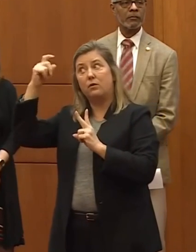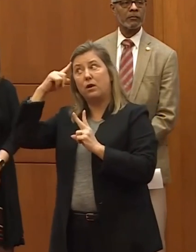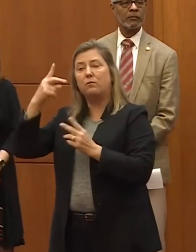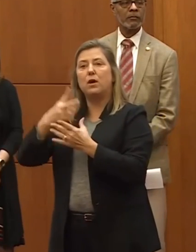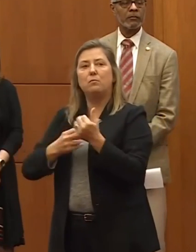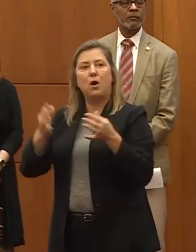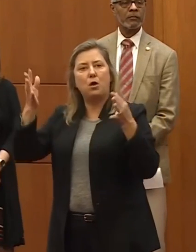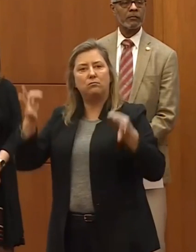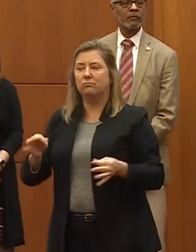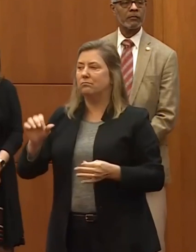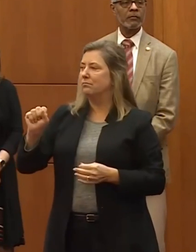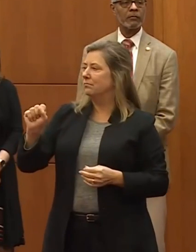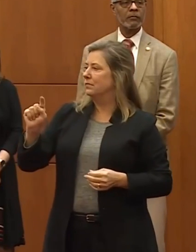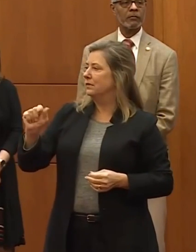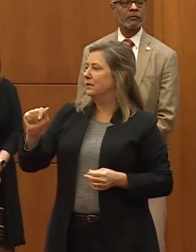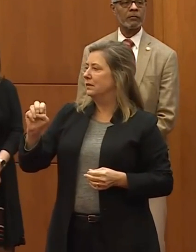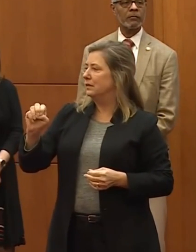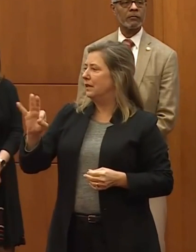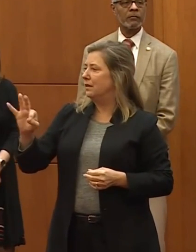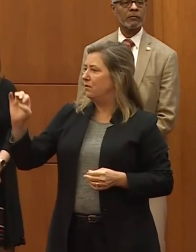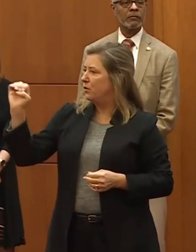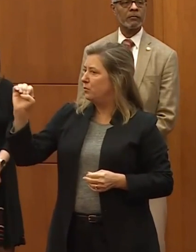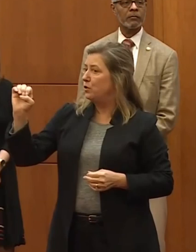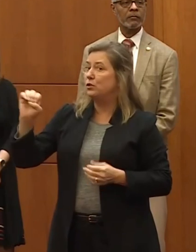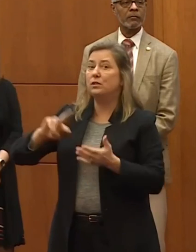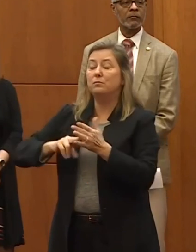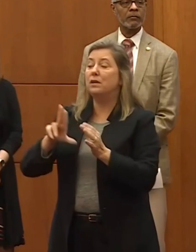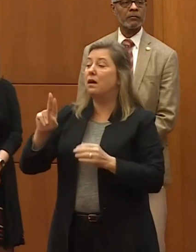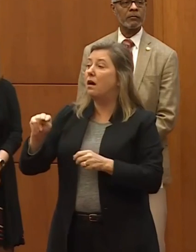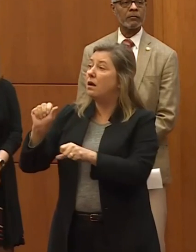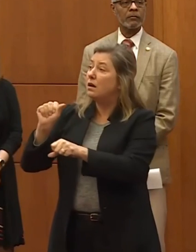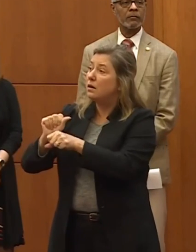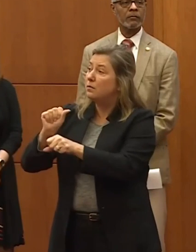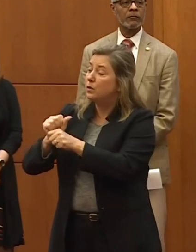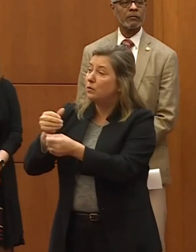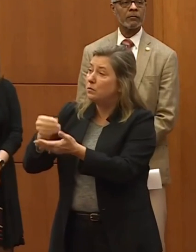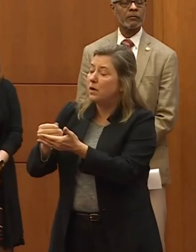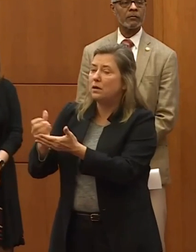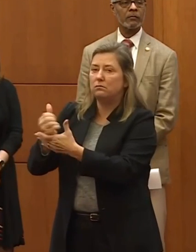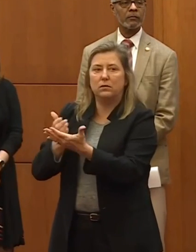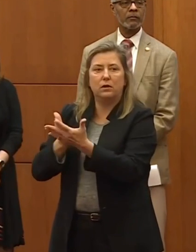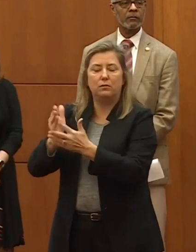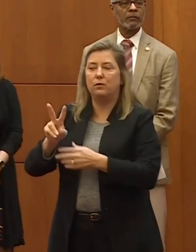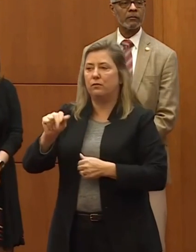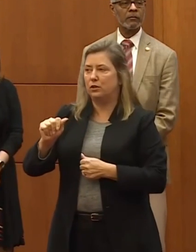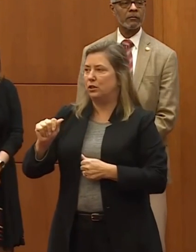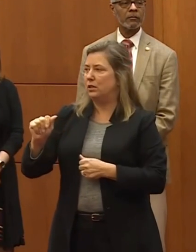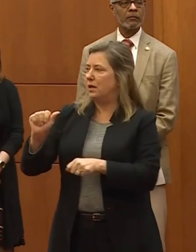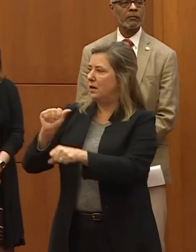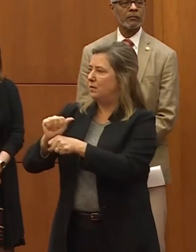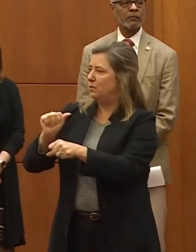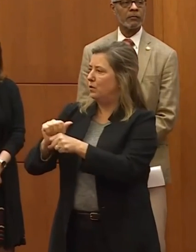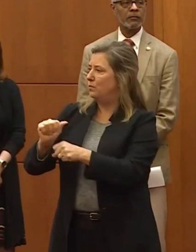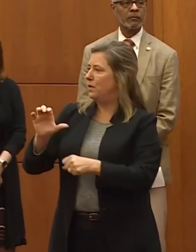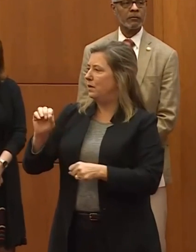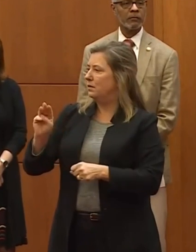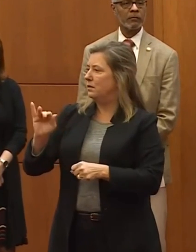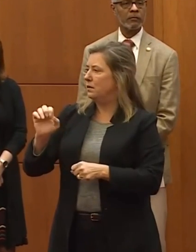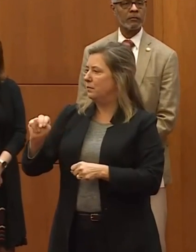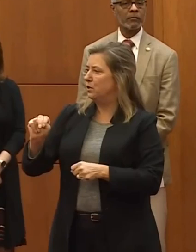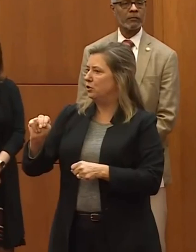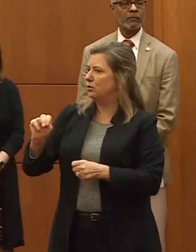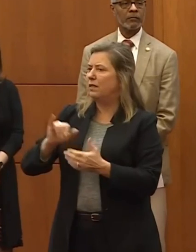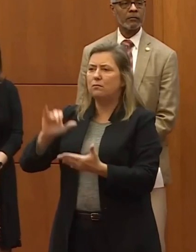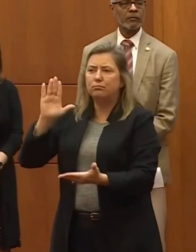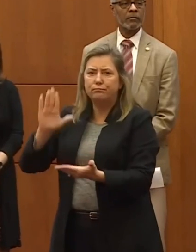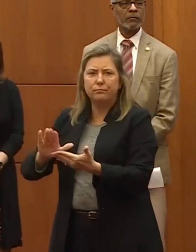emergency, unemployment funds are available through the Virginia Employment Commission to help mitigate the impact on